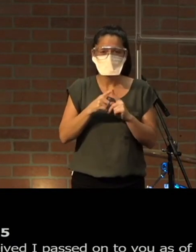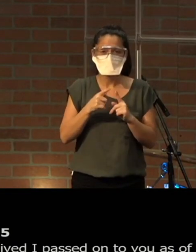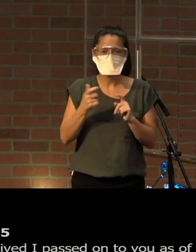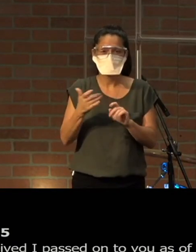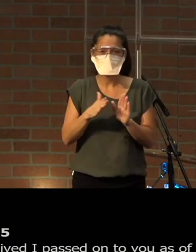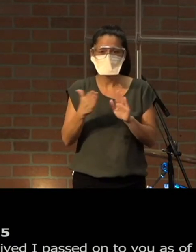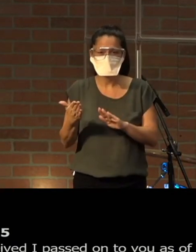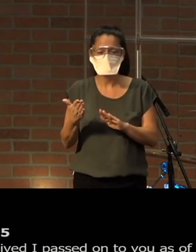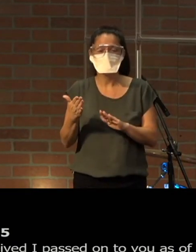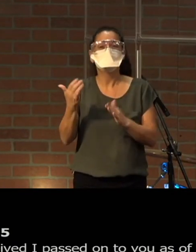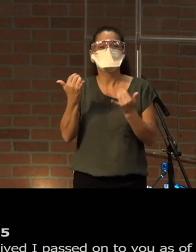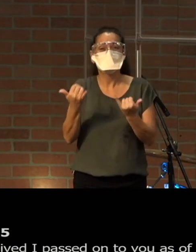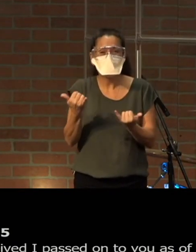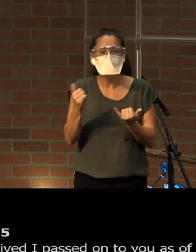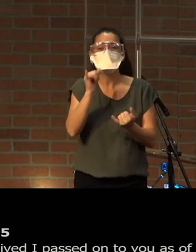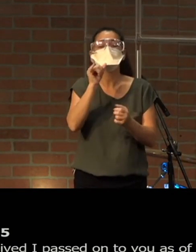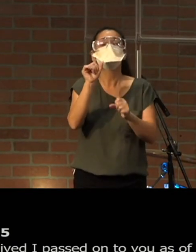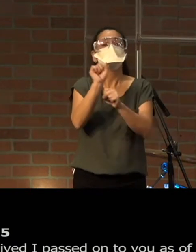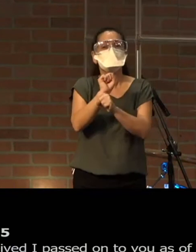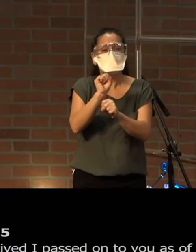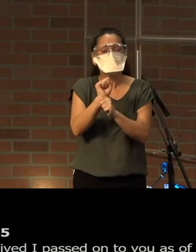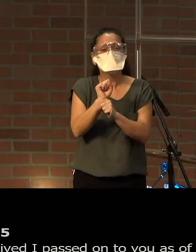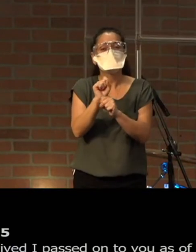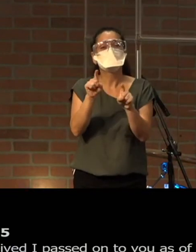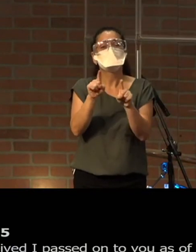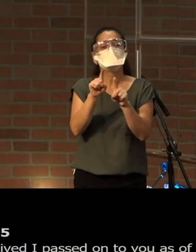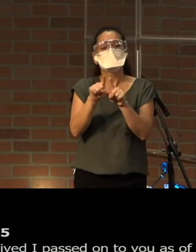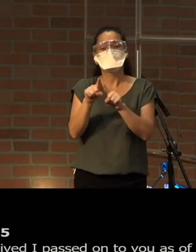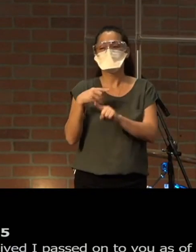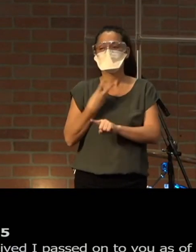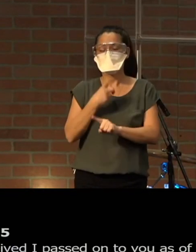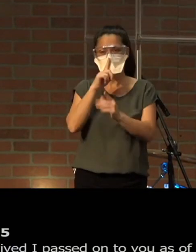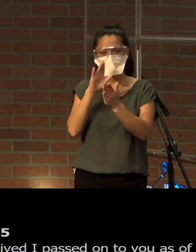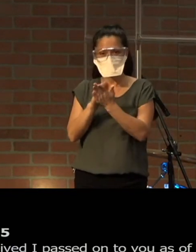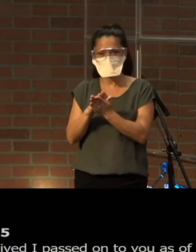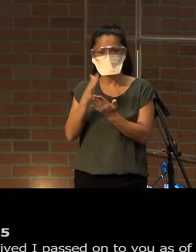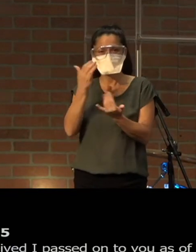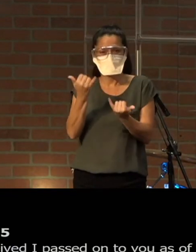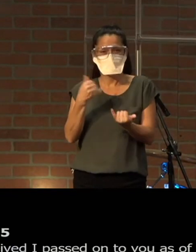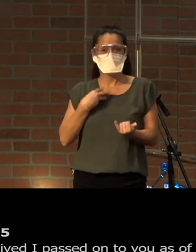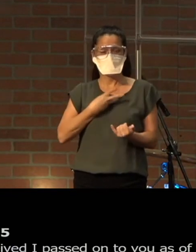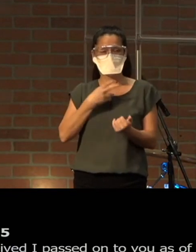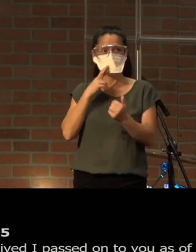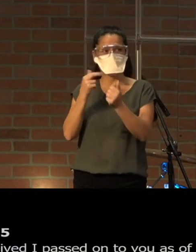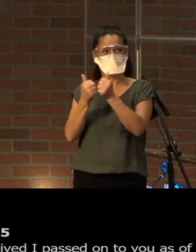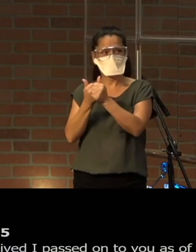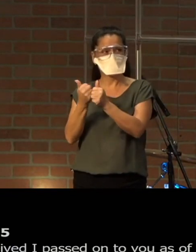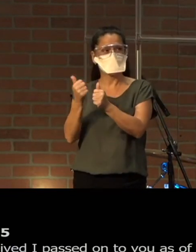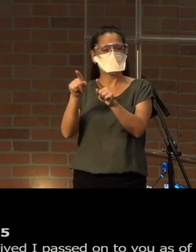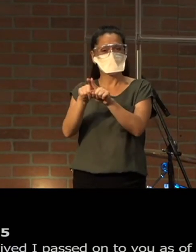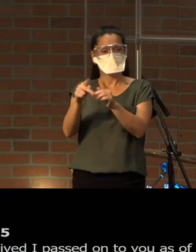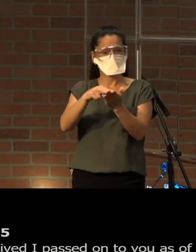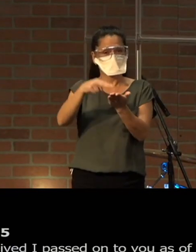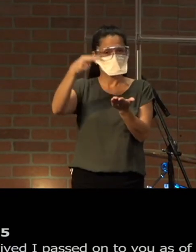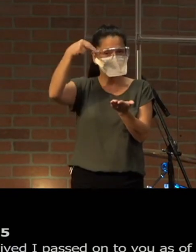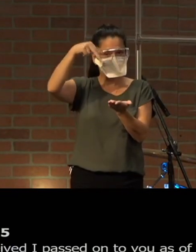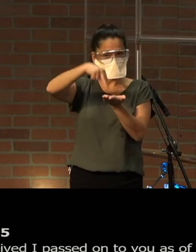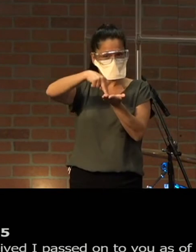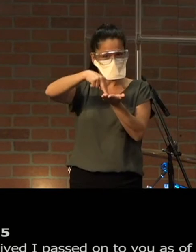who believe." So that means we follow a Christ that is both resurrected and still